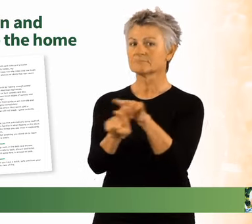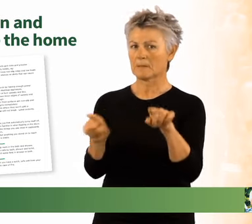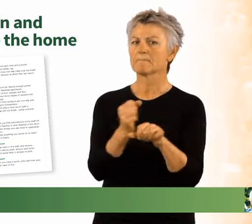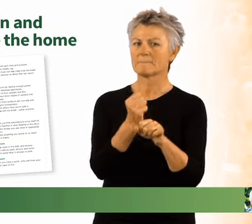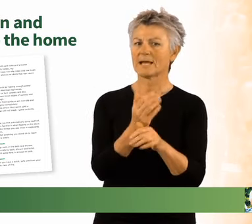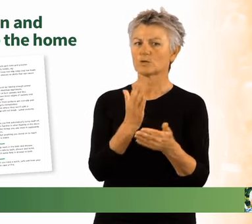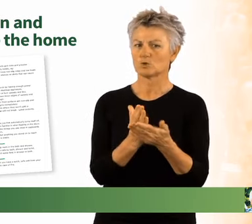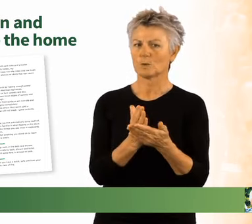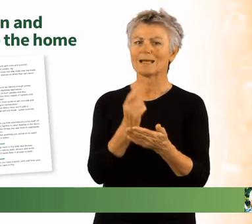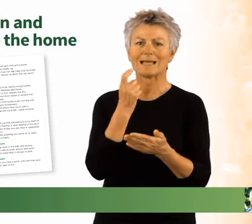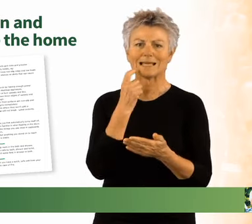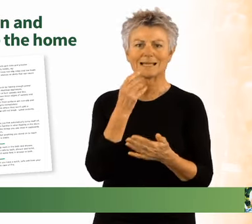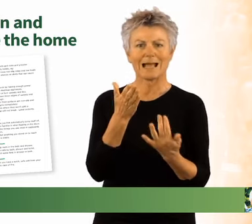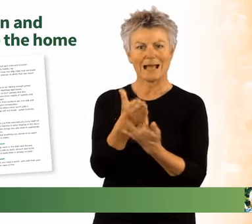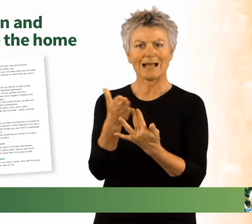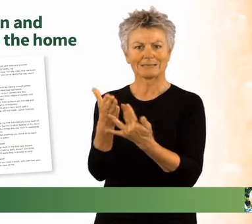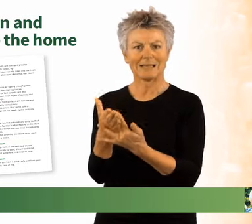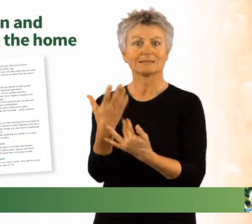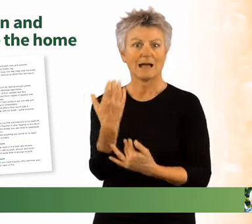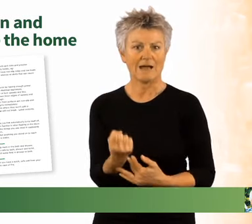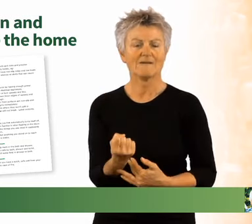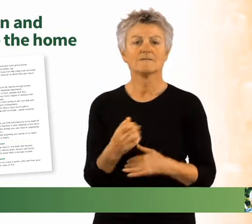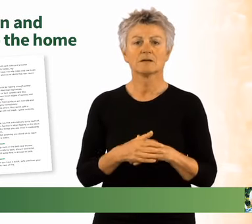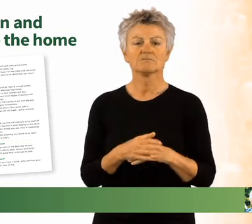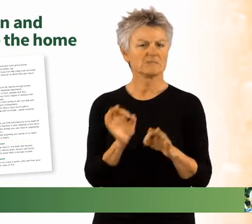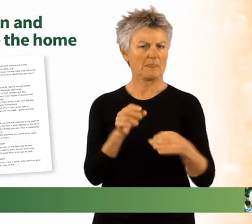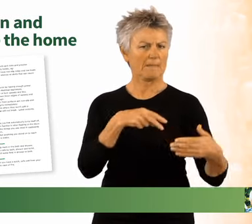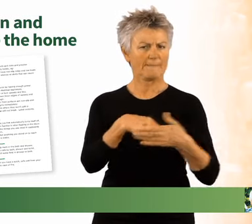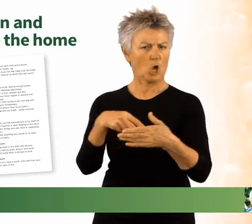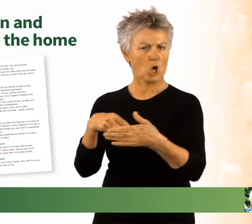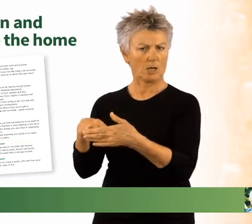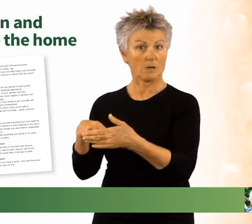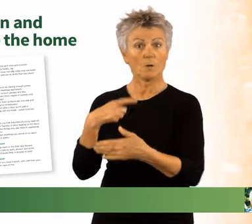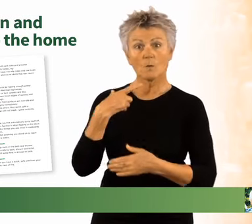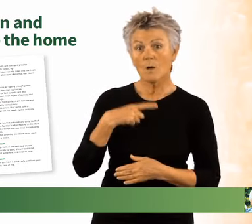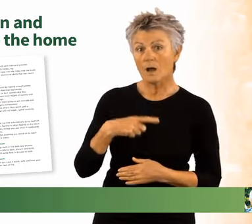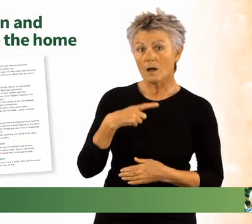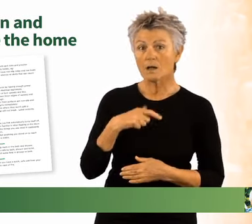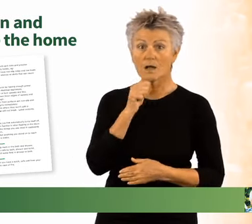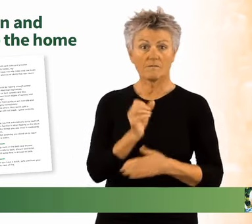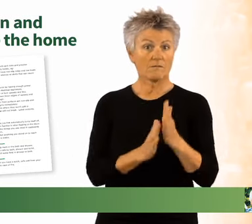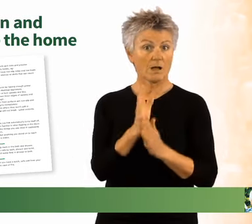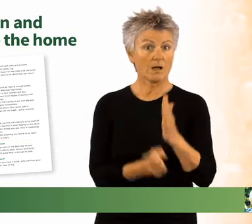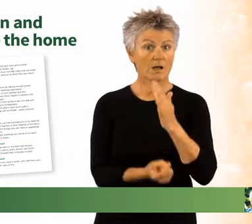Fire risks. Make sure your exits are kept clear so you can leave quickly in case of